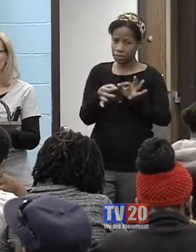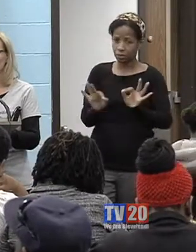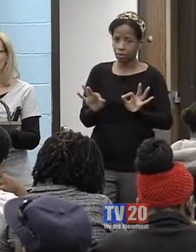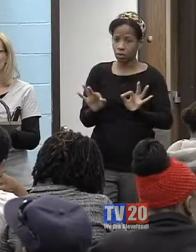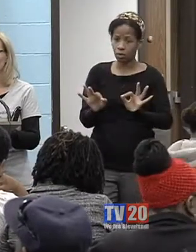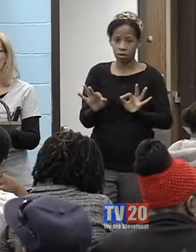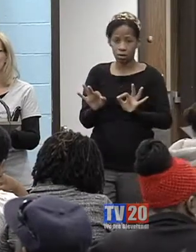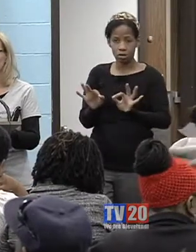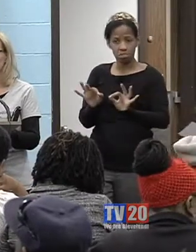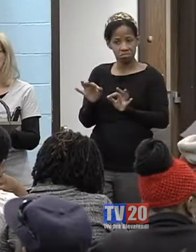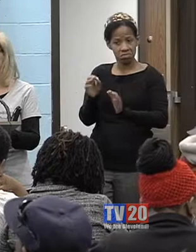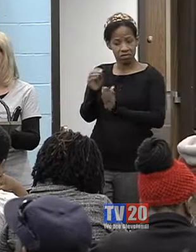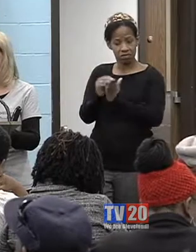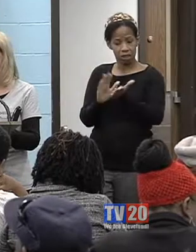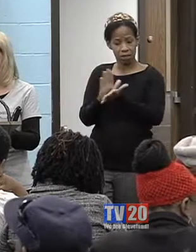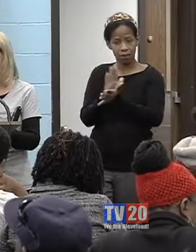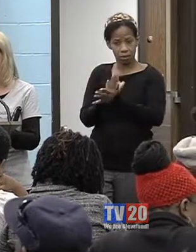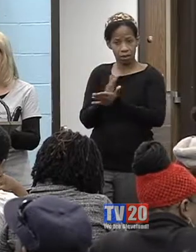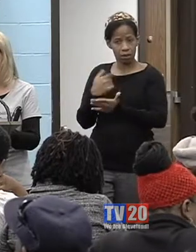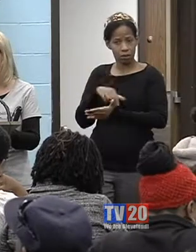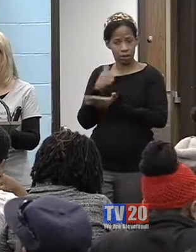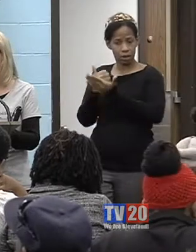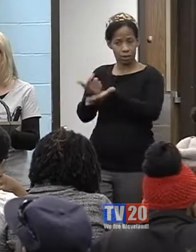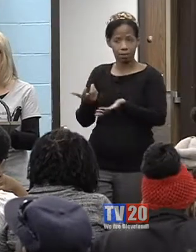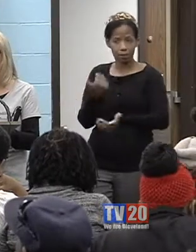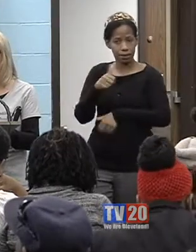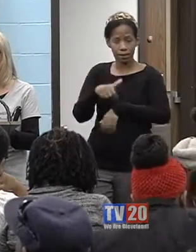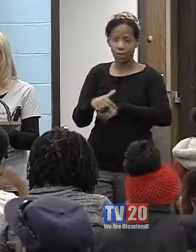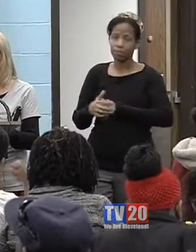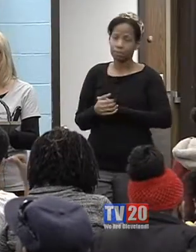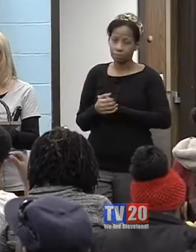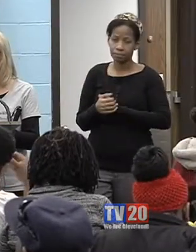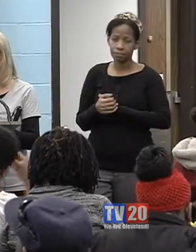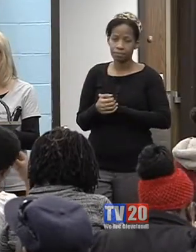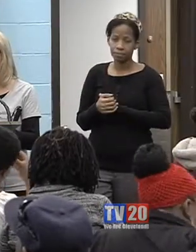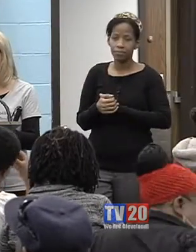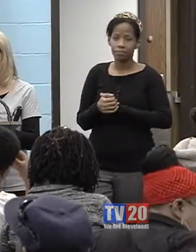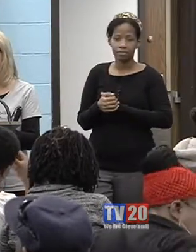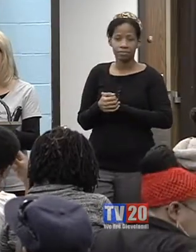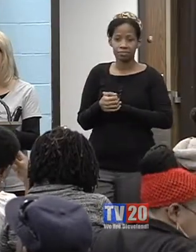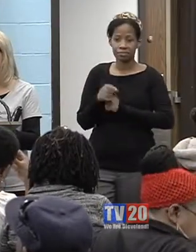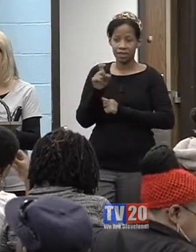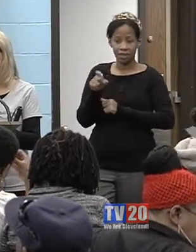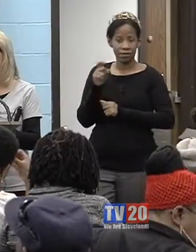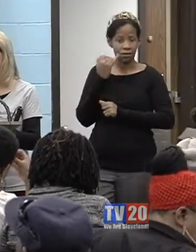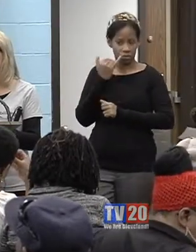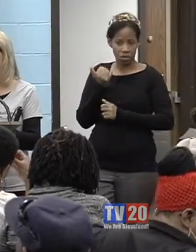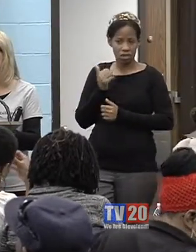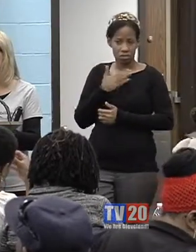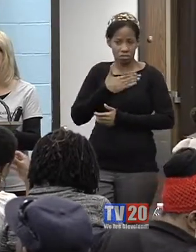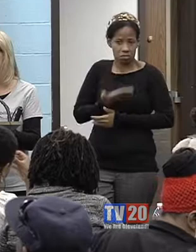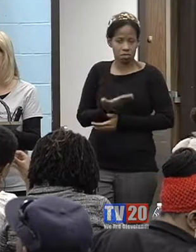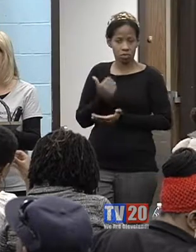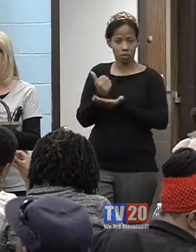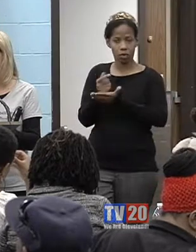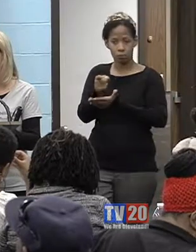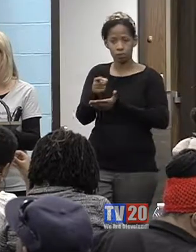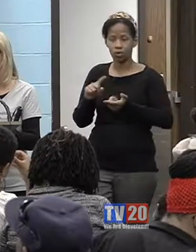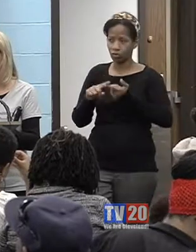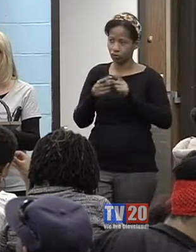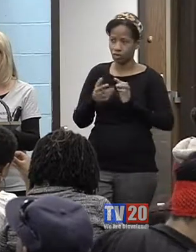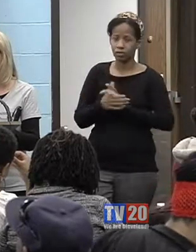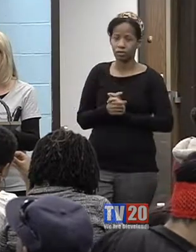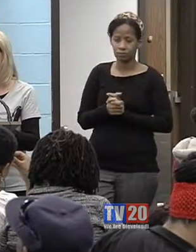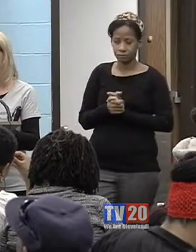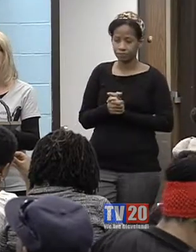daily activity, that you call up, you'll talk to people, they'll get you going where you need to go. So we